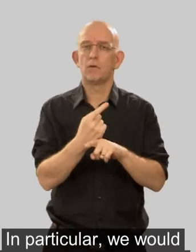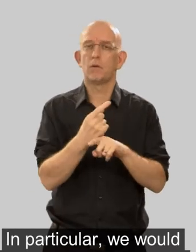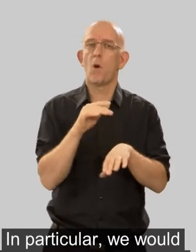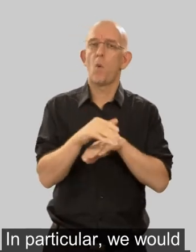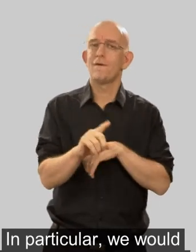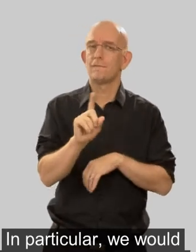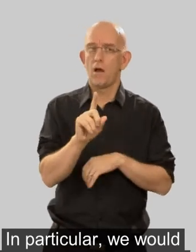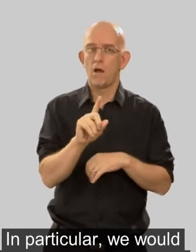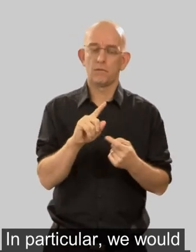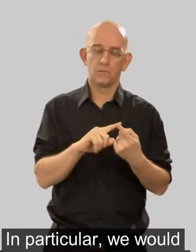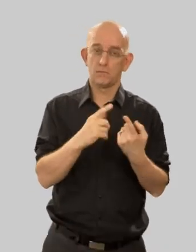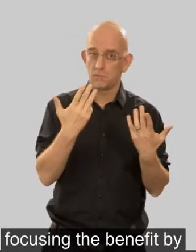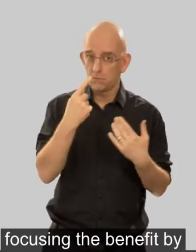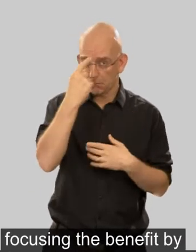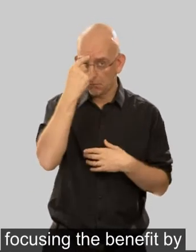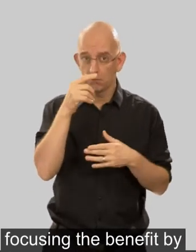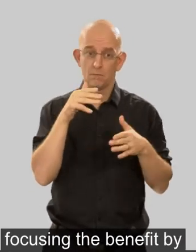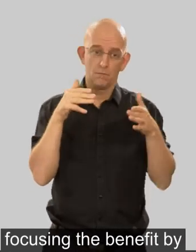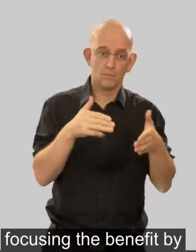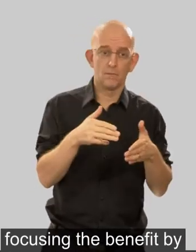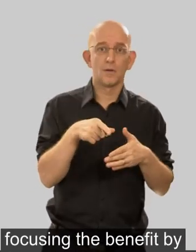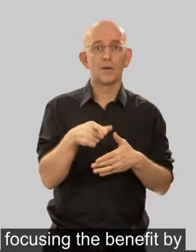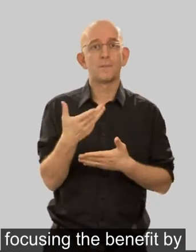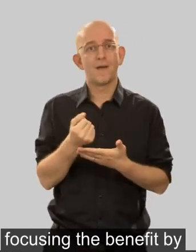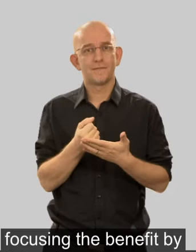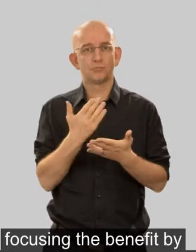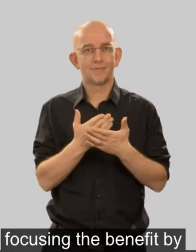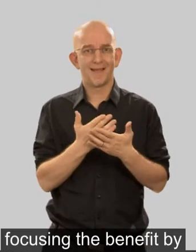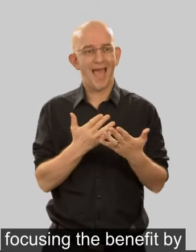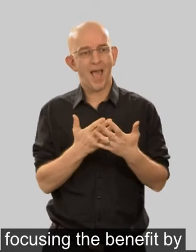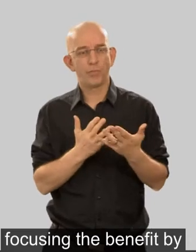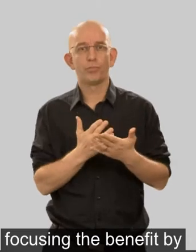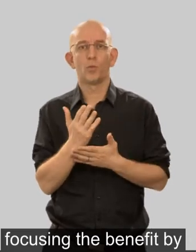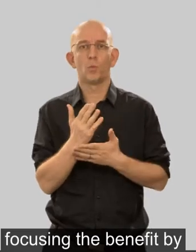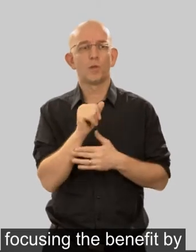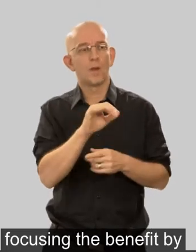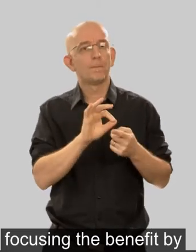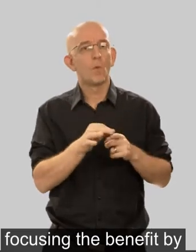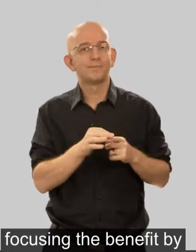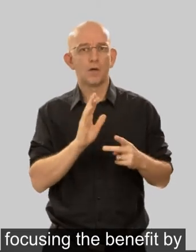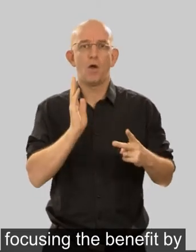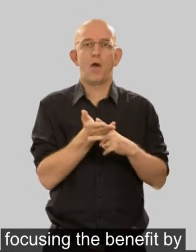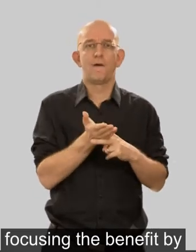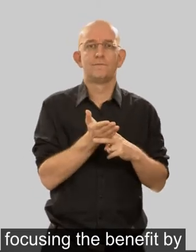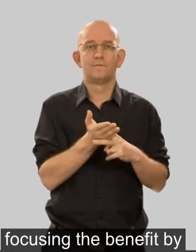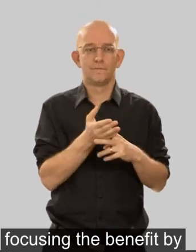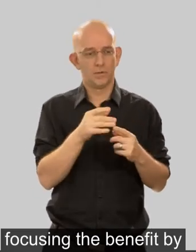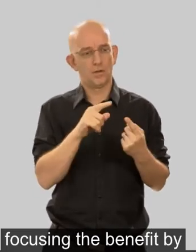In particular, we would welcome comments on focusing the benefit by halving the points awarded